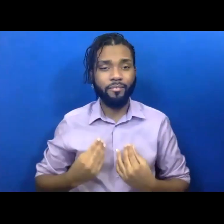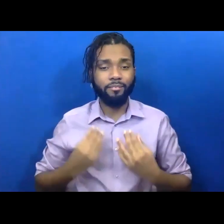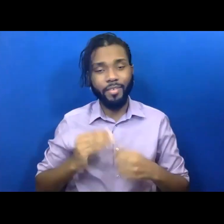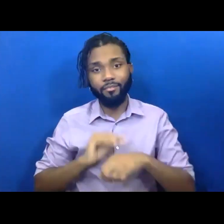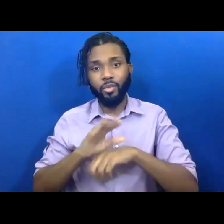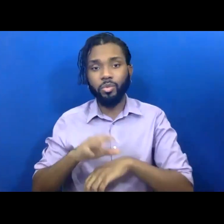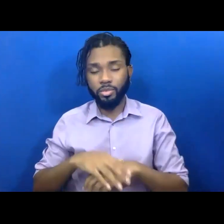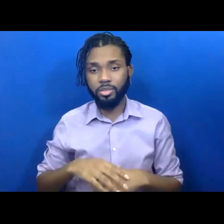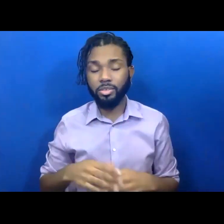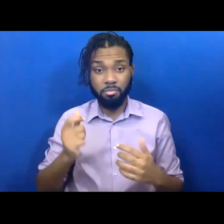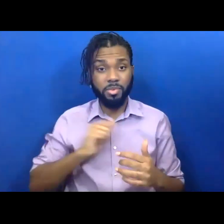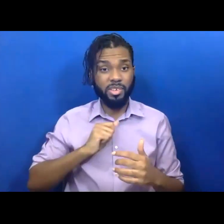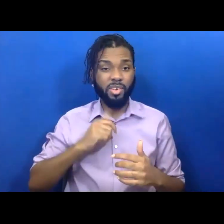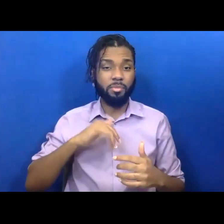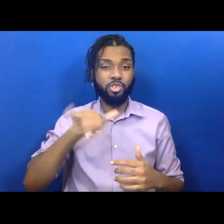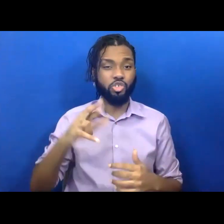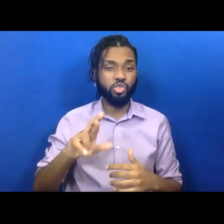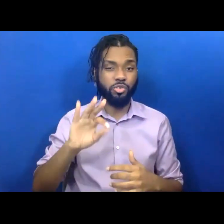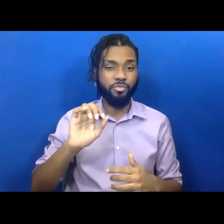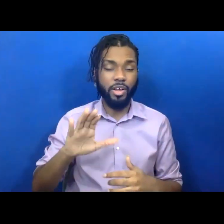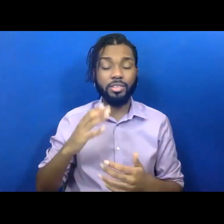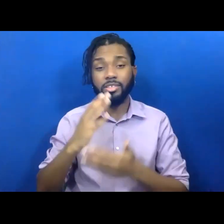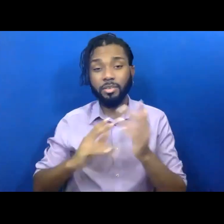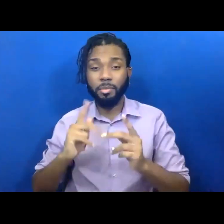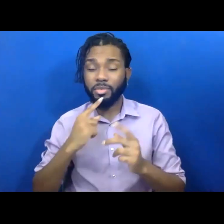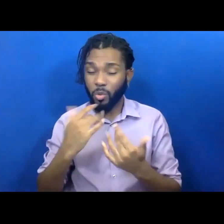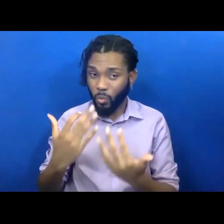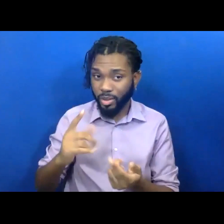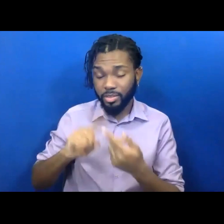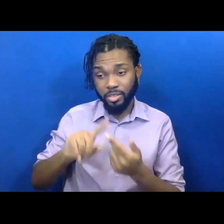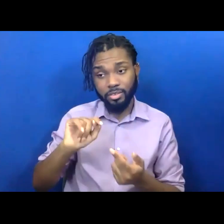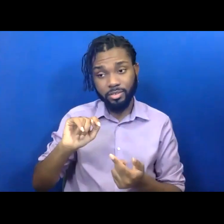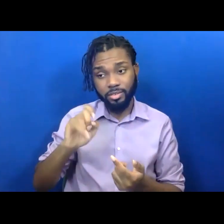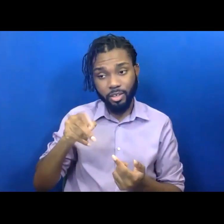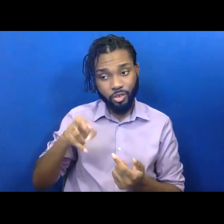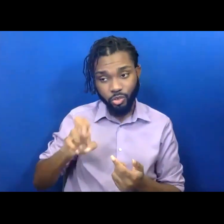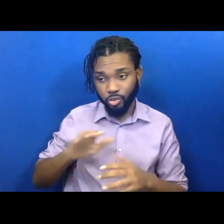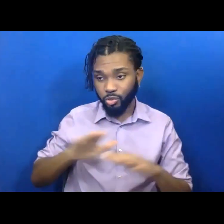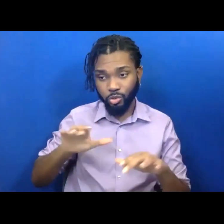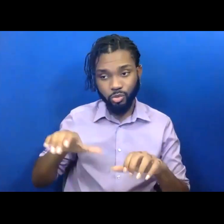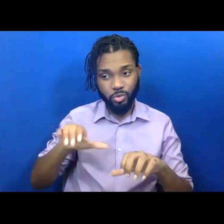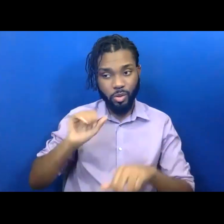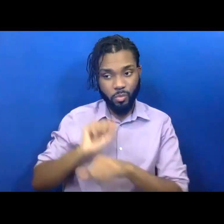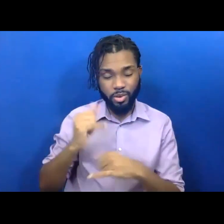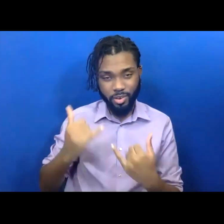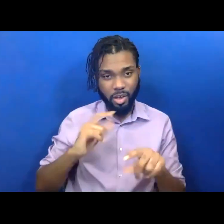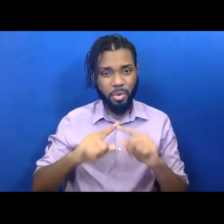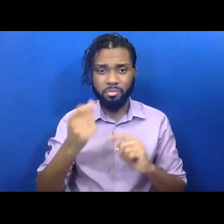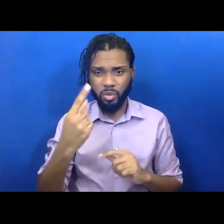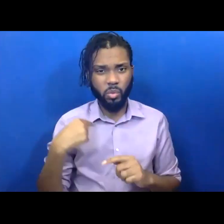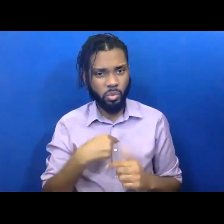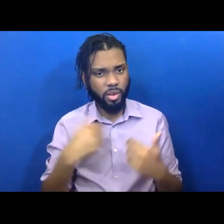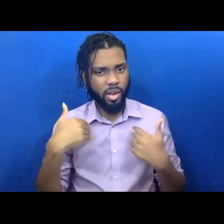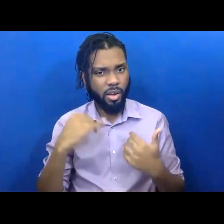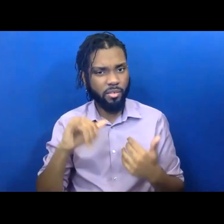times we are the ones that are told, wait until tenure, don't do the work now. But the fact is we have some power right now. We sit